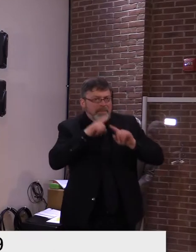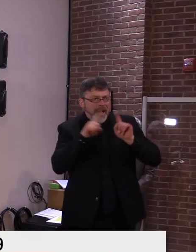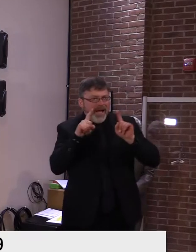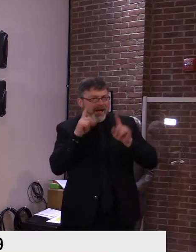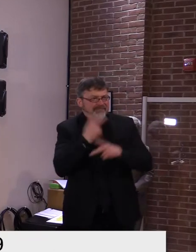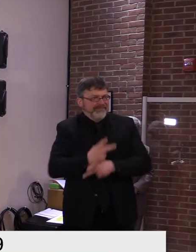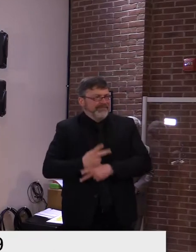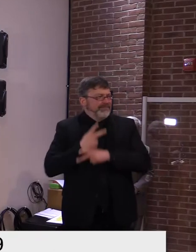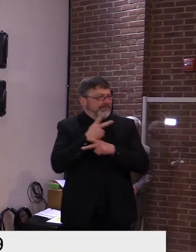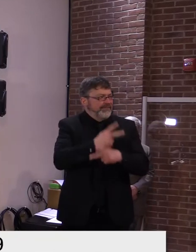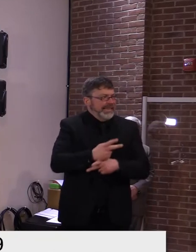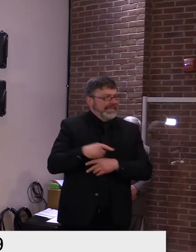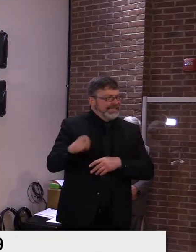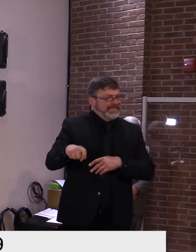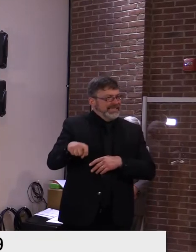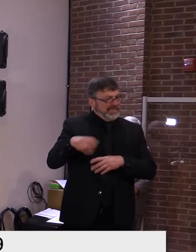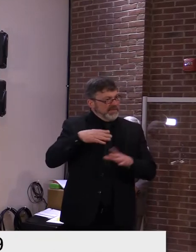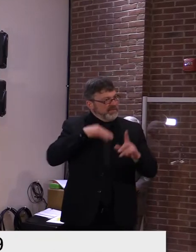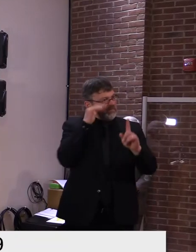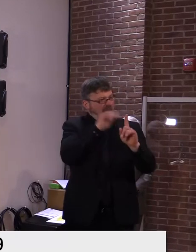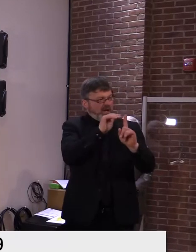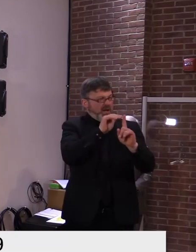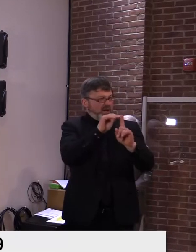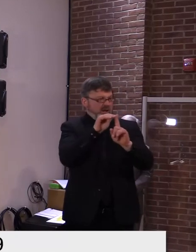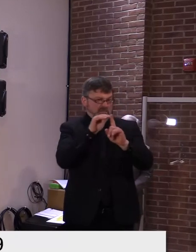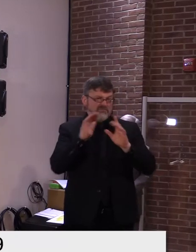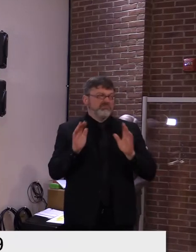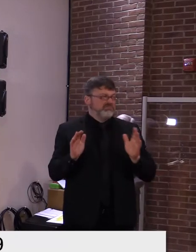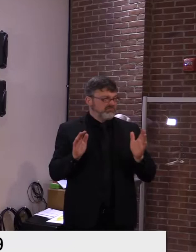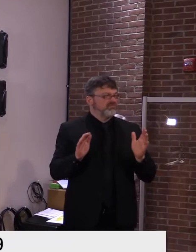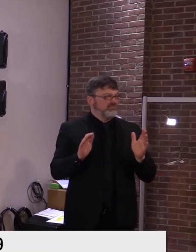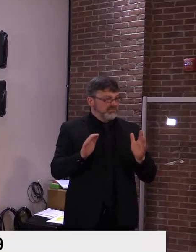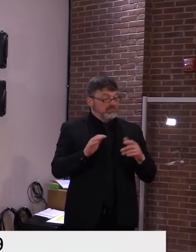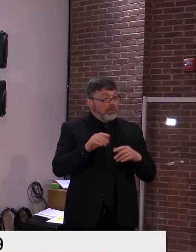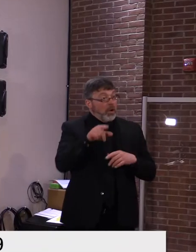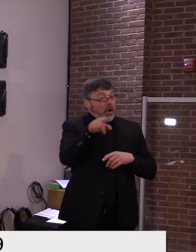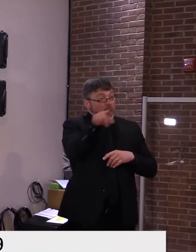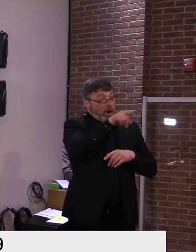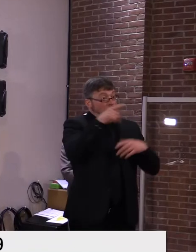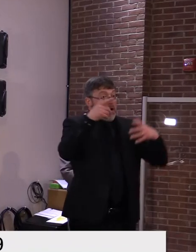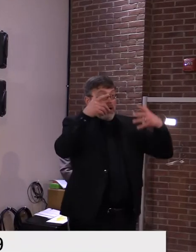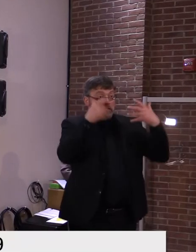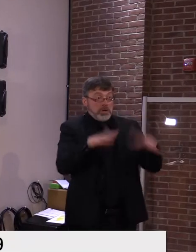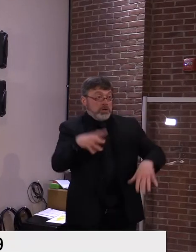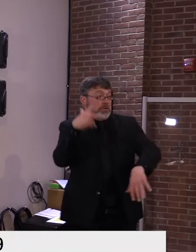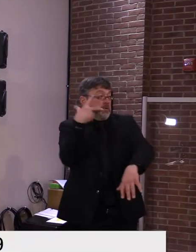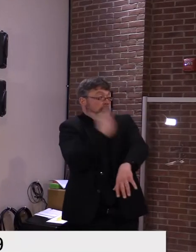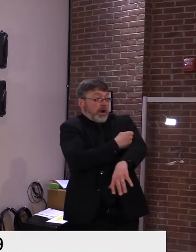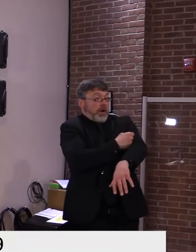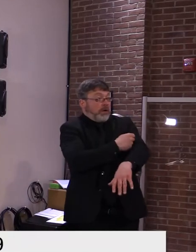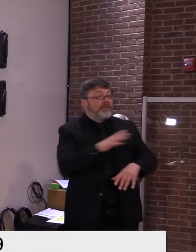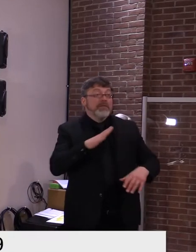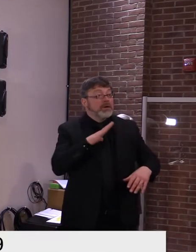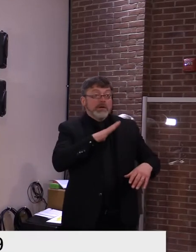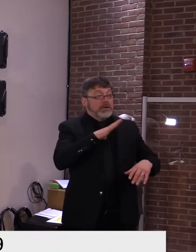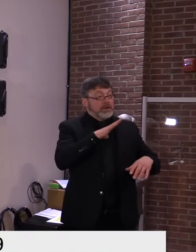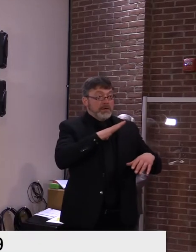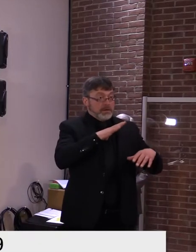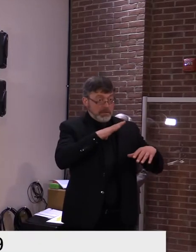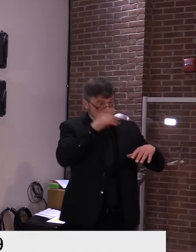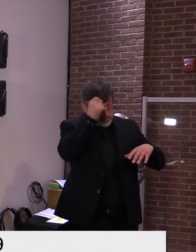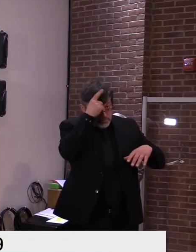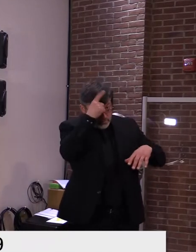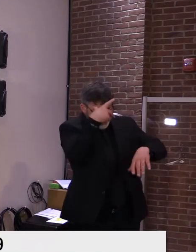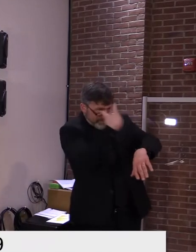means 2 weeks after your final dose. But with recent case numbers putting an exclamation mark on this, please follow